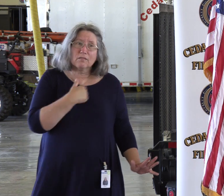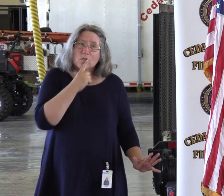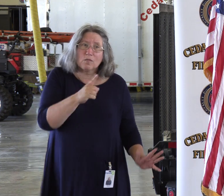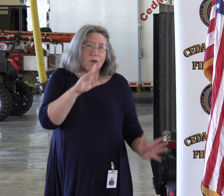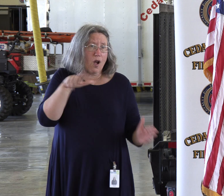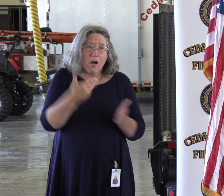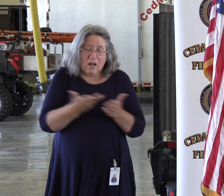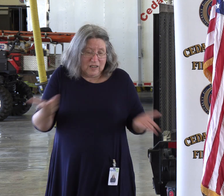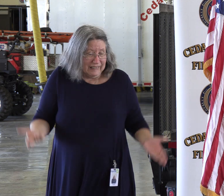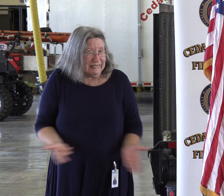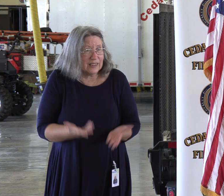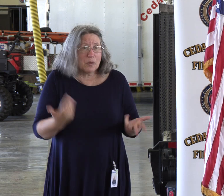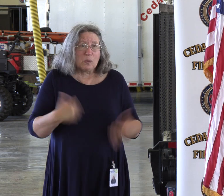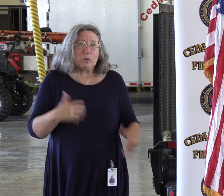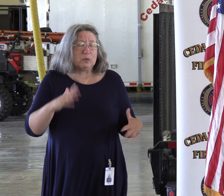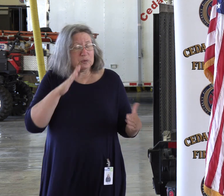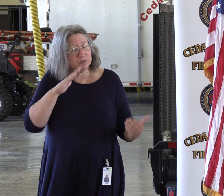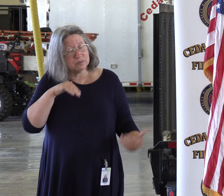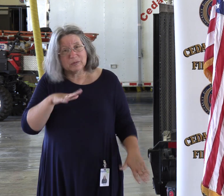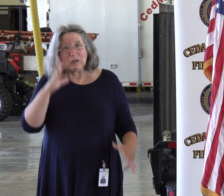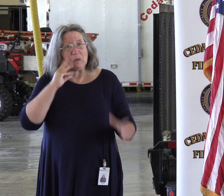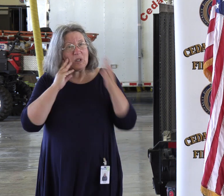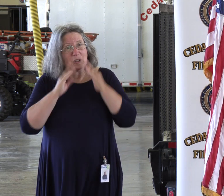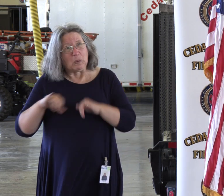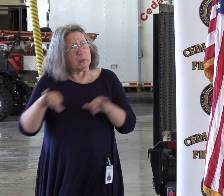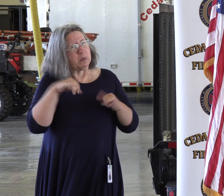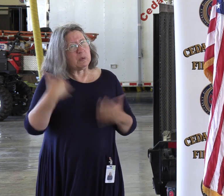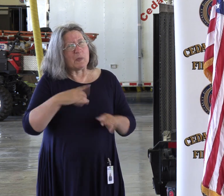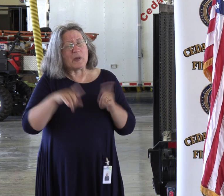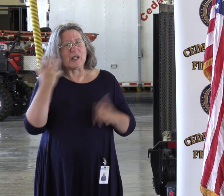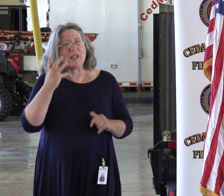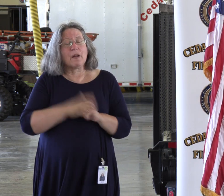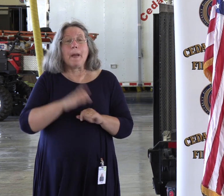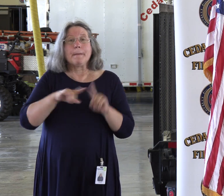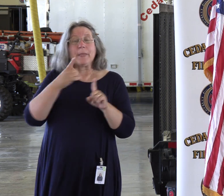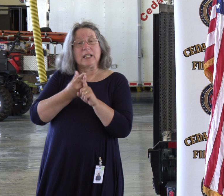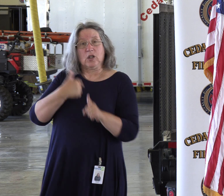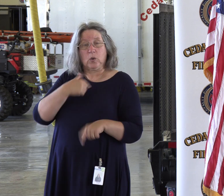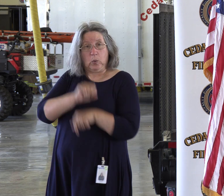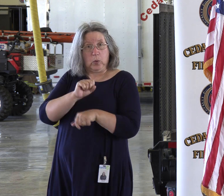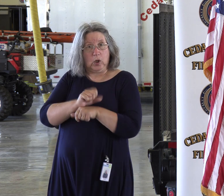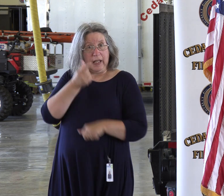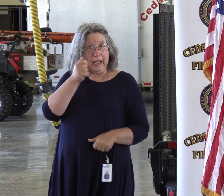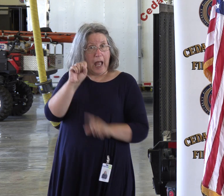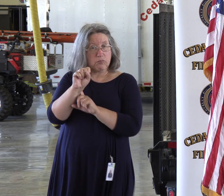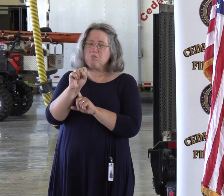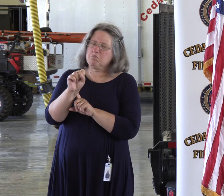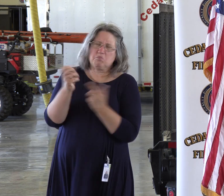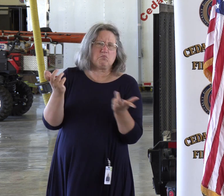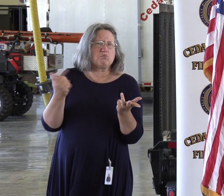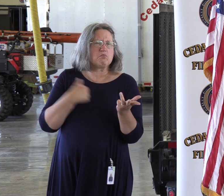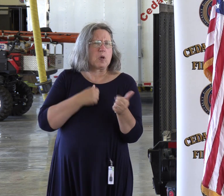and facing these same challenges together. But from a gas perspective, our operations side, we're good.